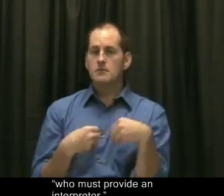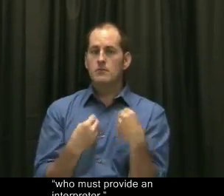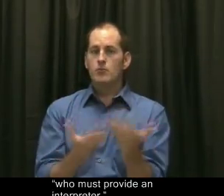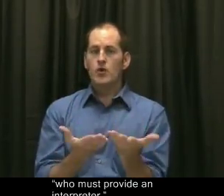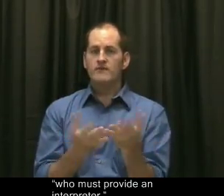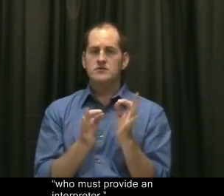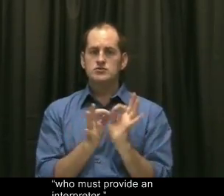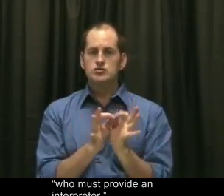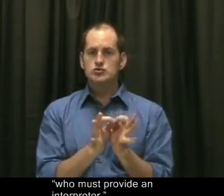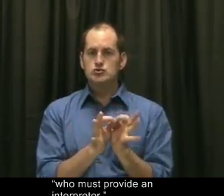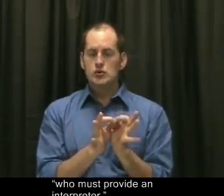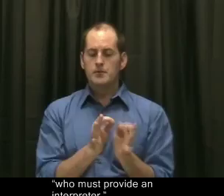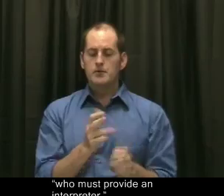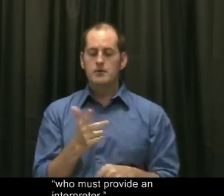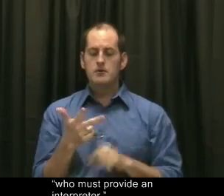who must provide an interpreter,